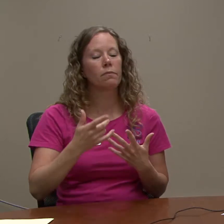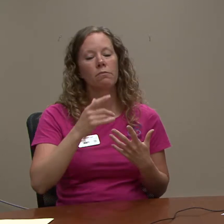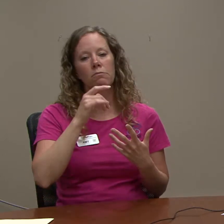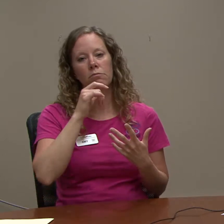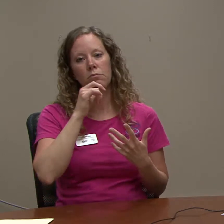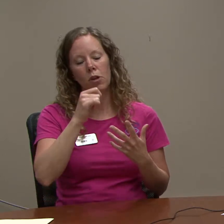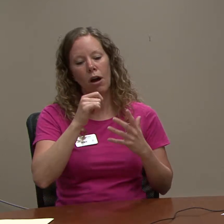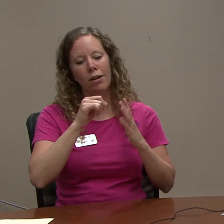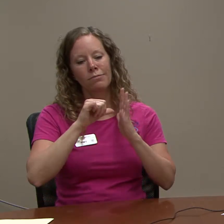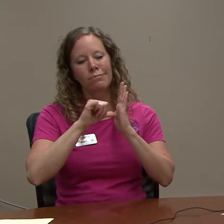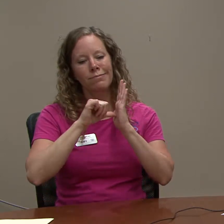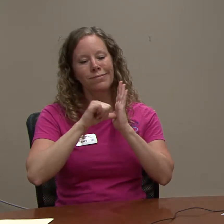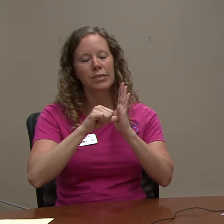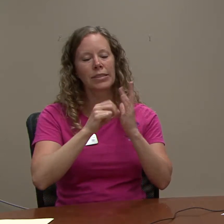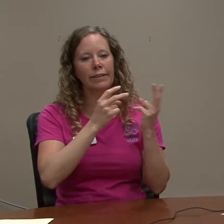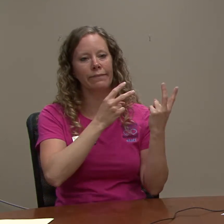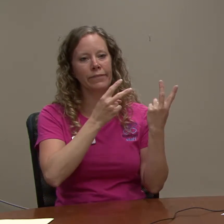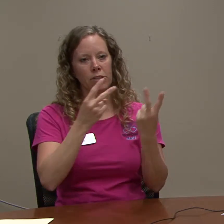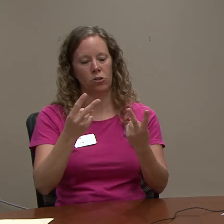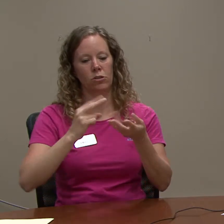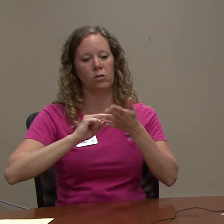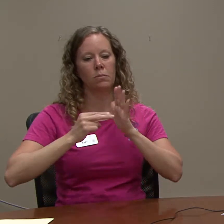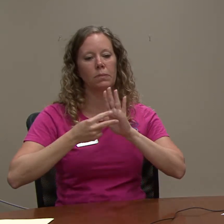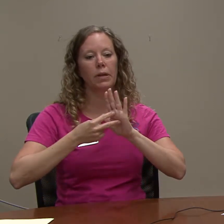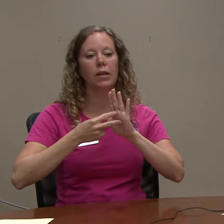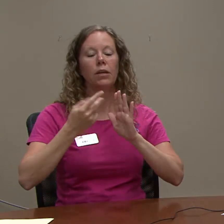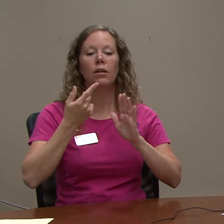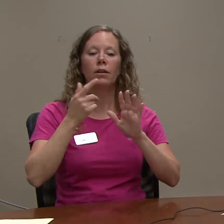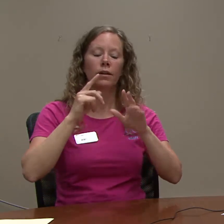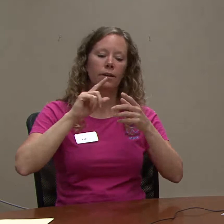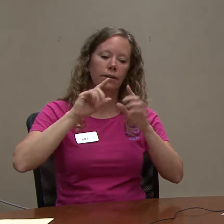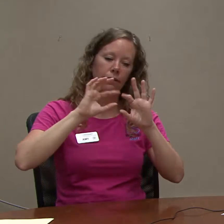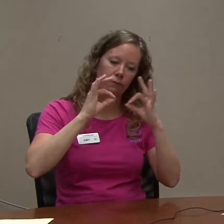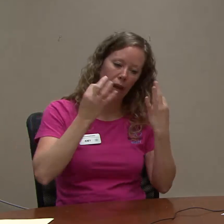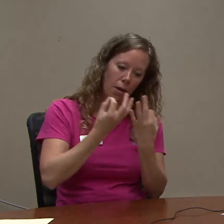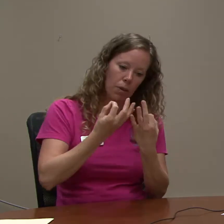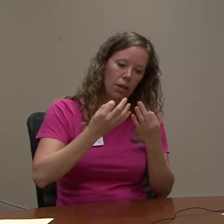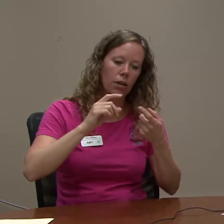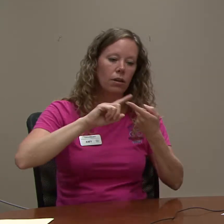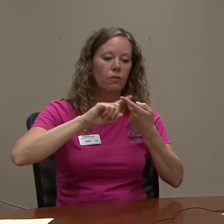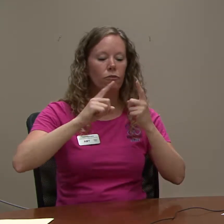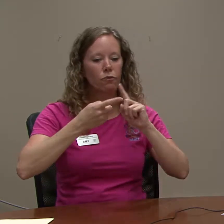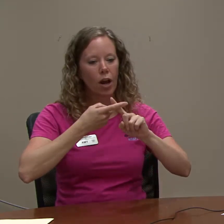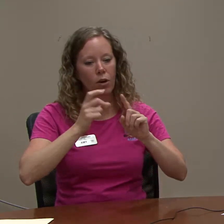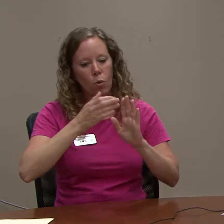visitor. And that would be any family member, close friend, or neighbor.